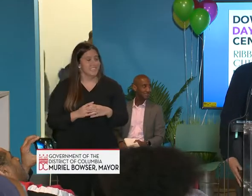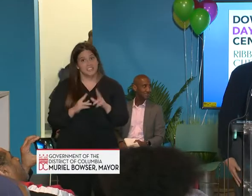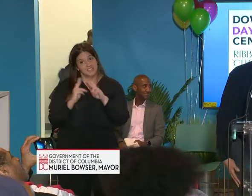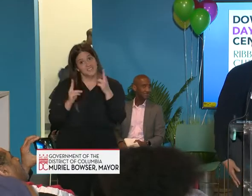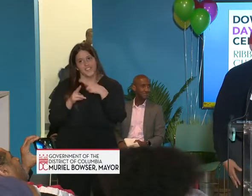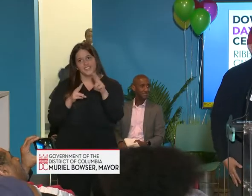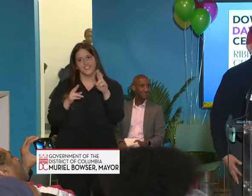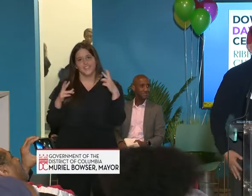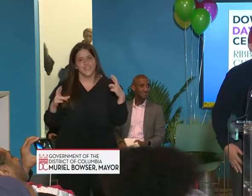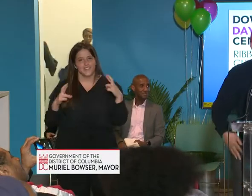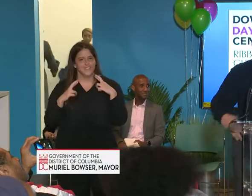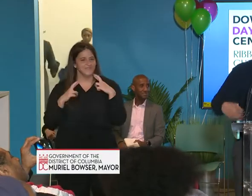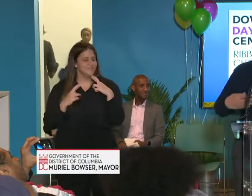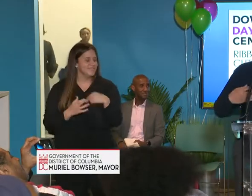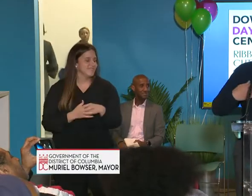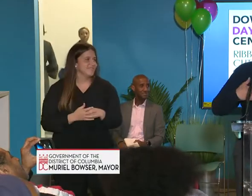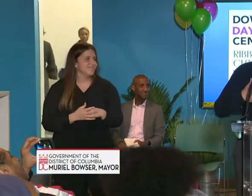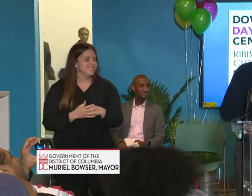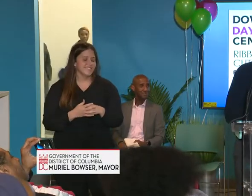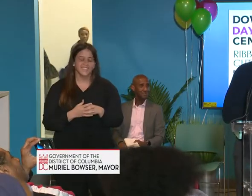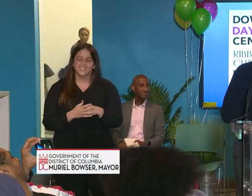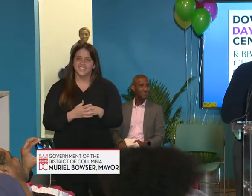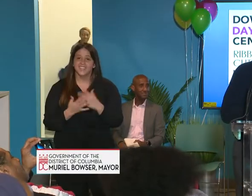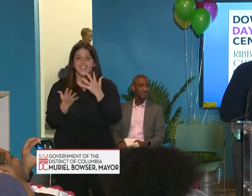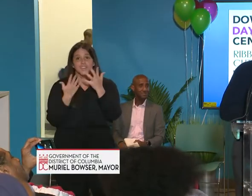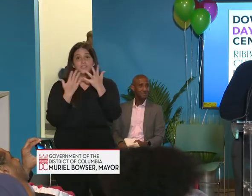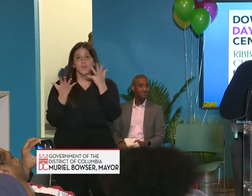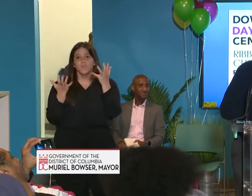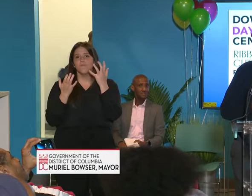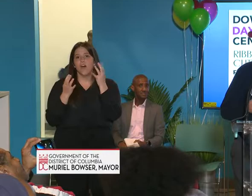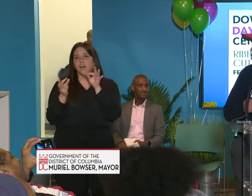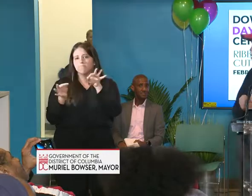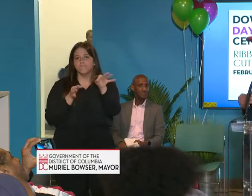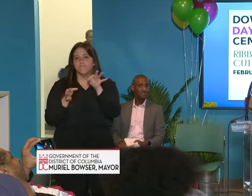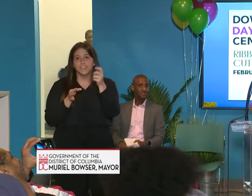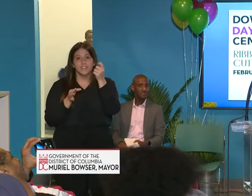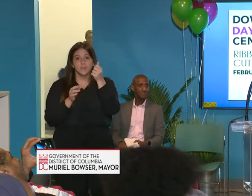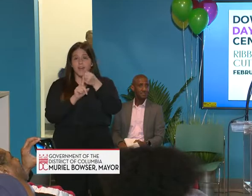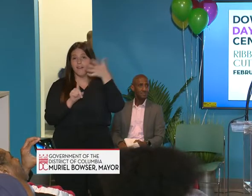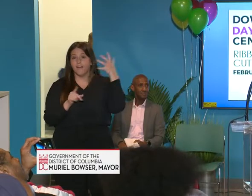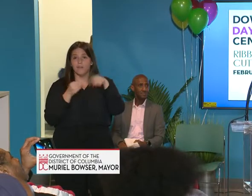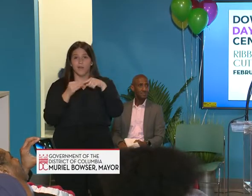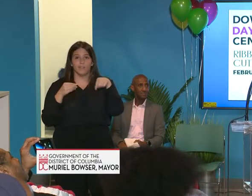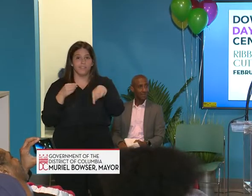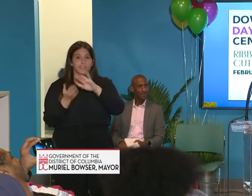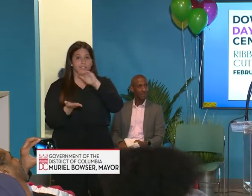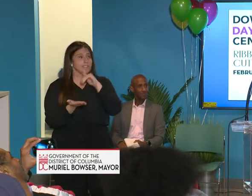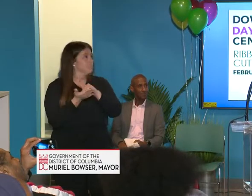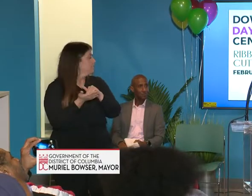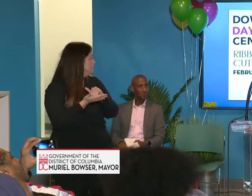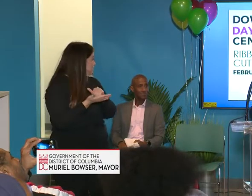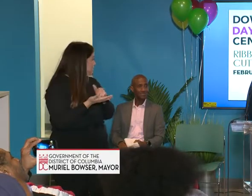Very short retirement. So anyway, I want to tell you a little bit about the center.